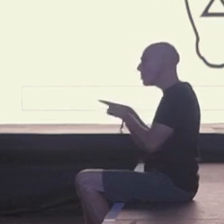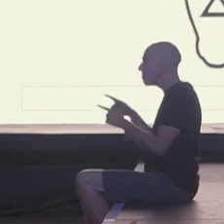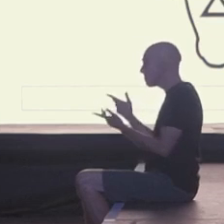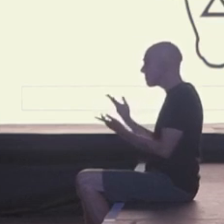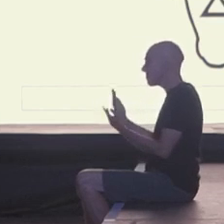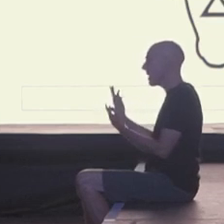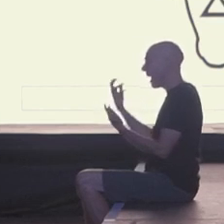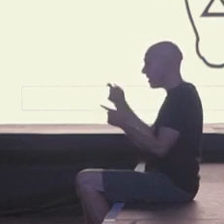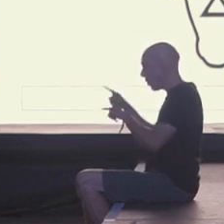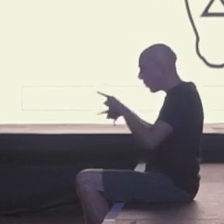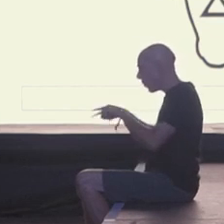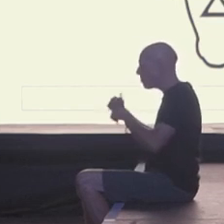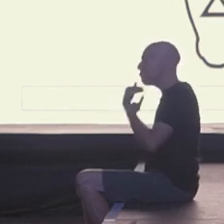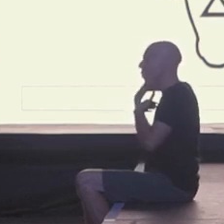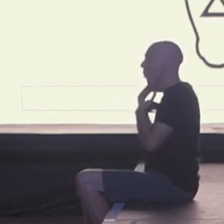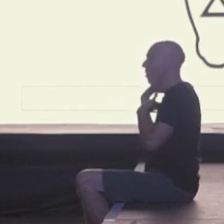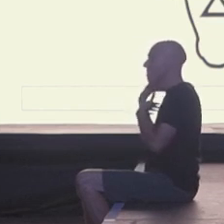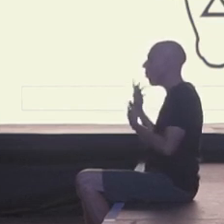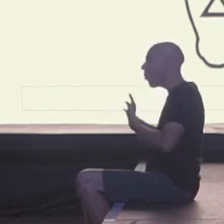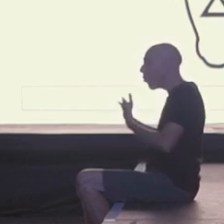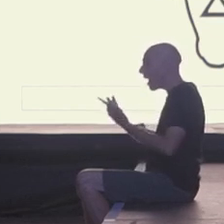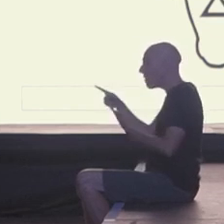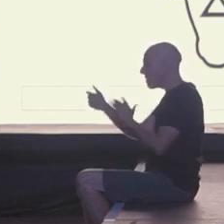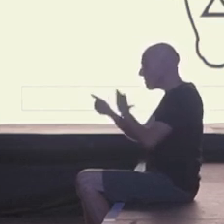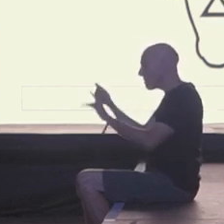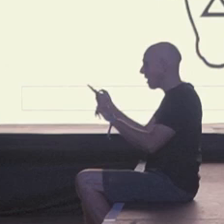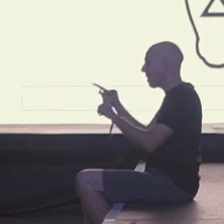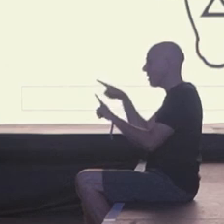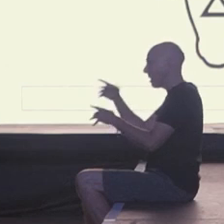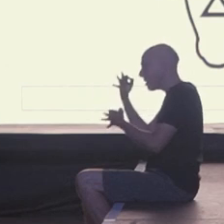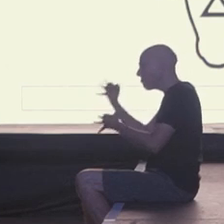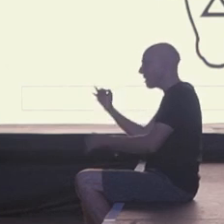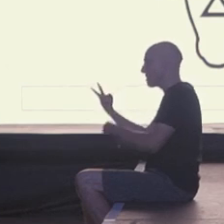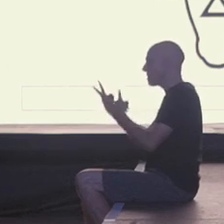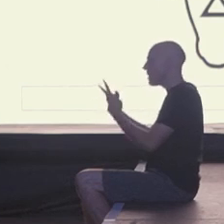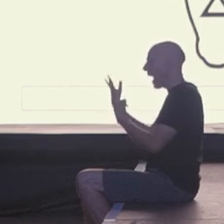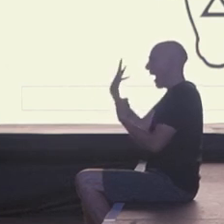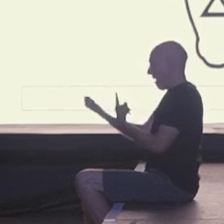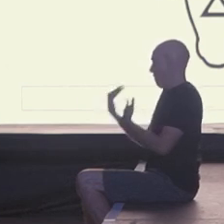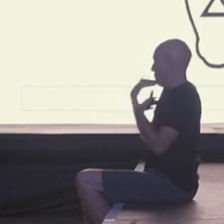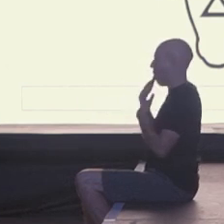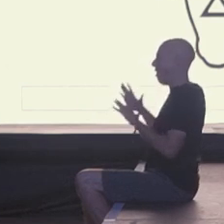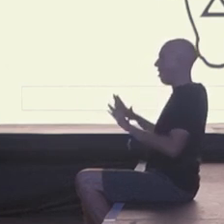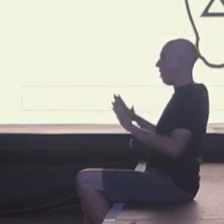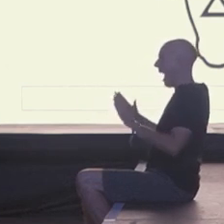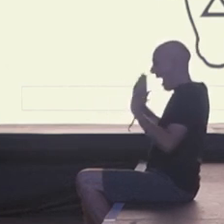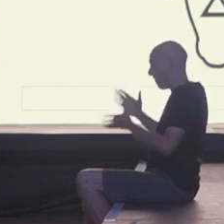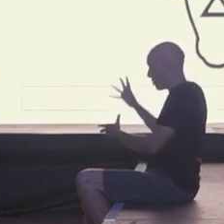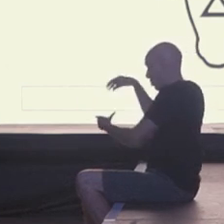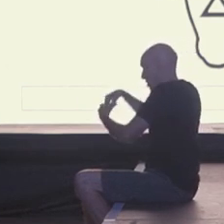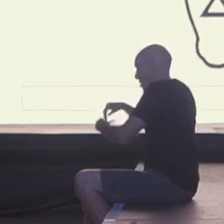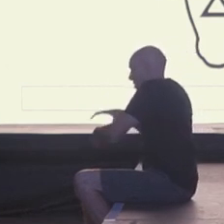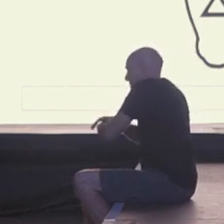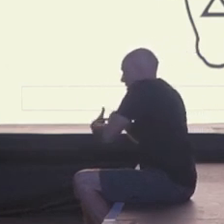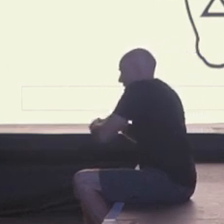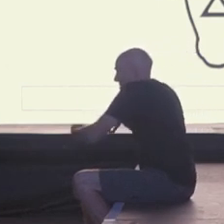like come have a chat, and whatever it is you do, whatever it is you're interested in, there is a role out there for you, and we'll get you in there and